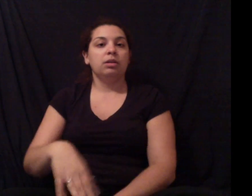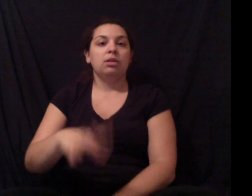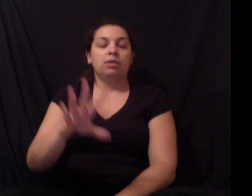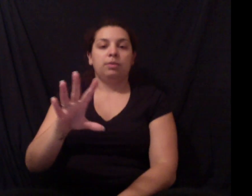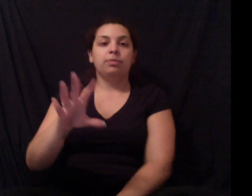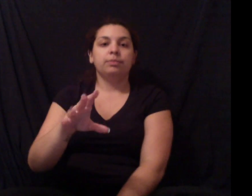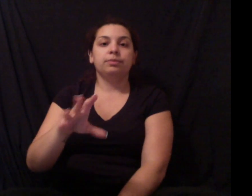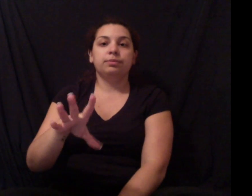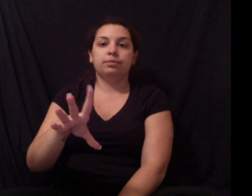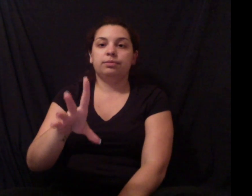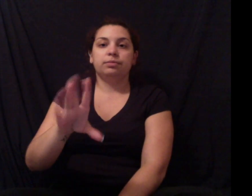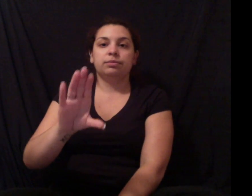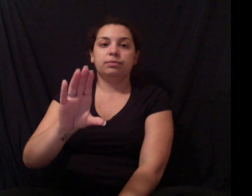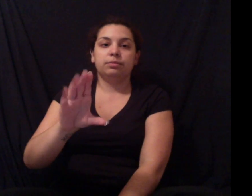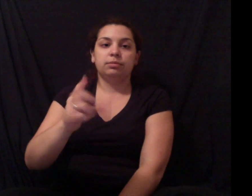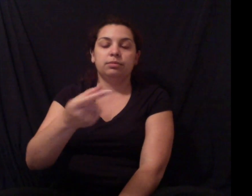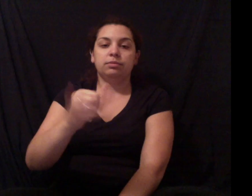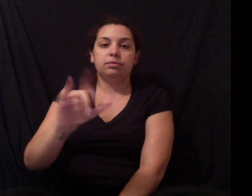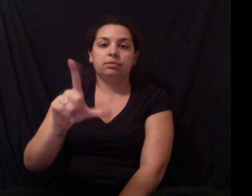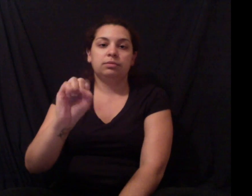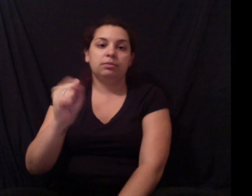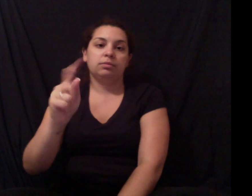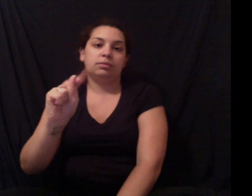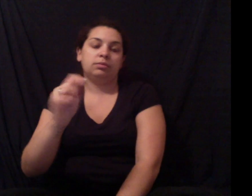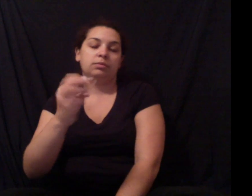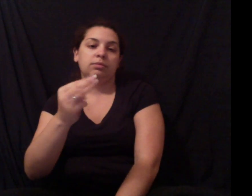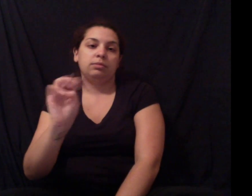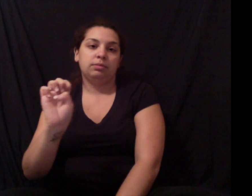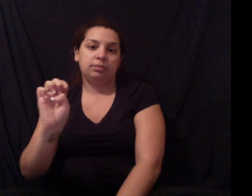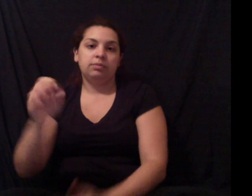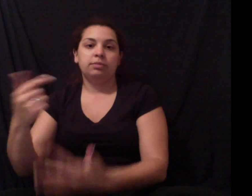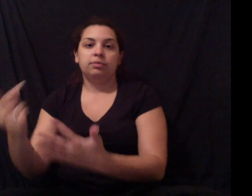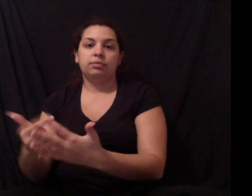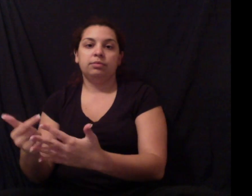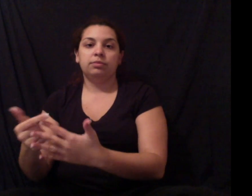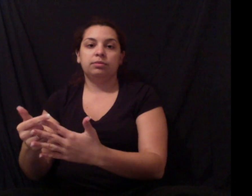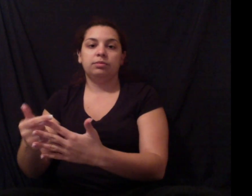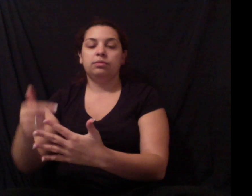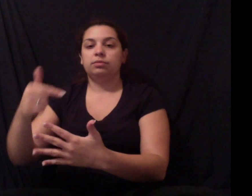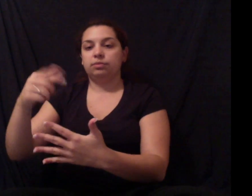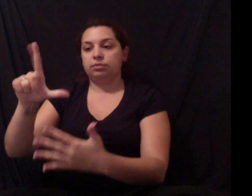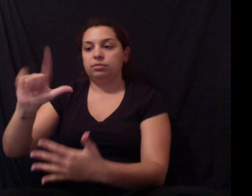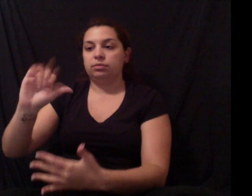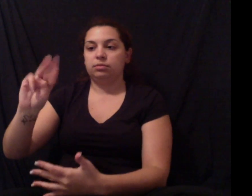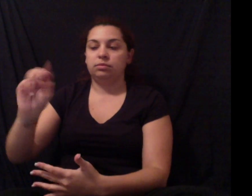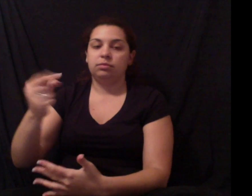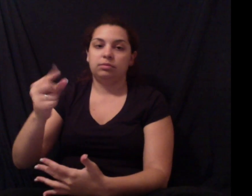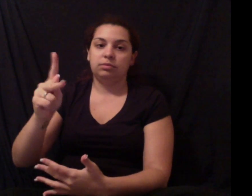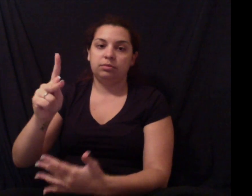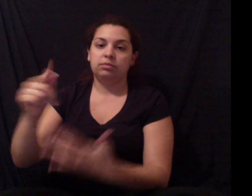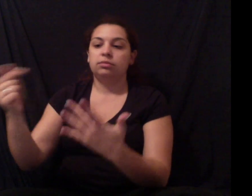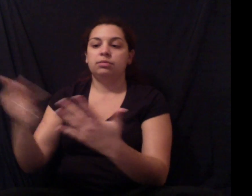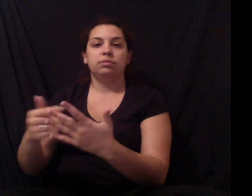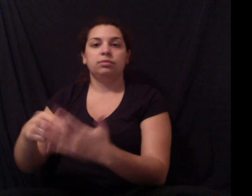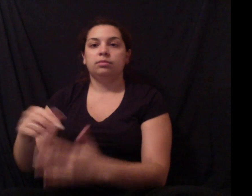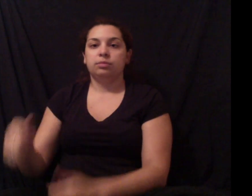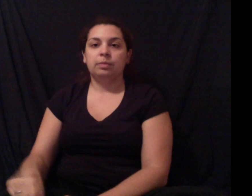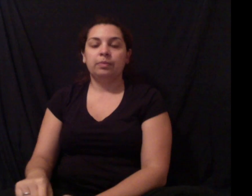can purchase those tracks on louder.fm. Links to those songs are in the show notes. And as always, you can reach us all on Reddit